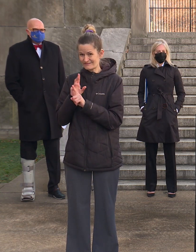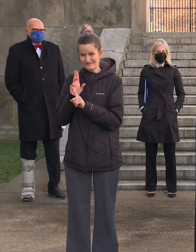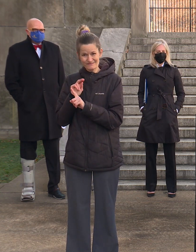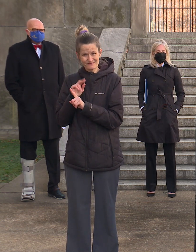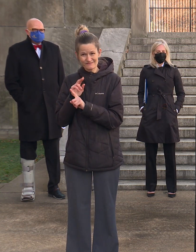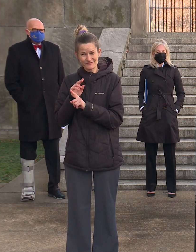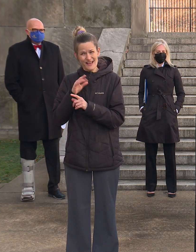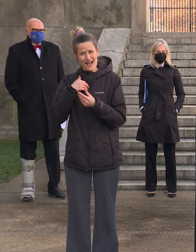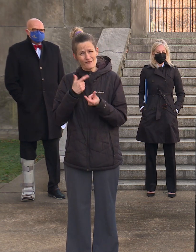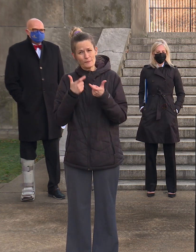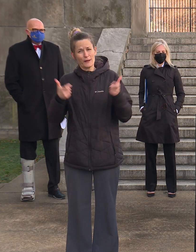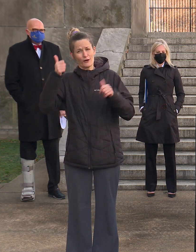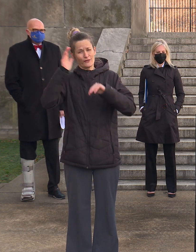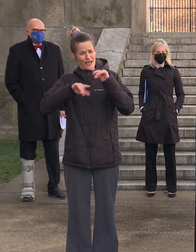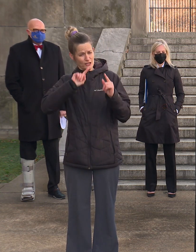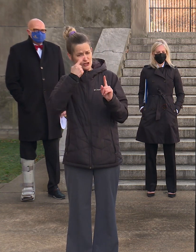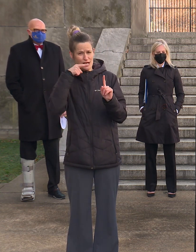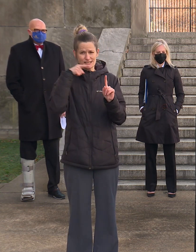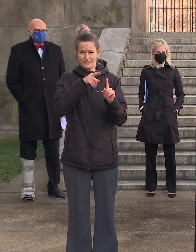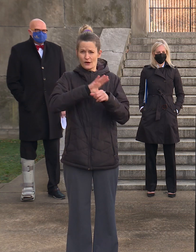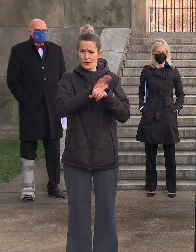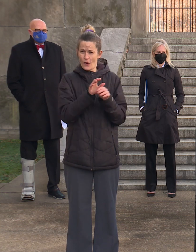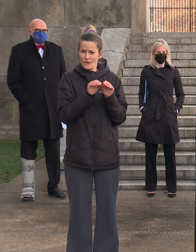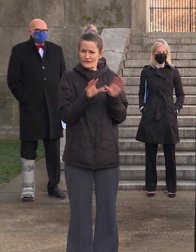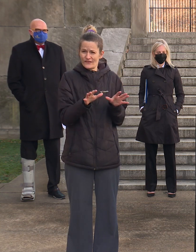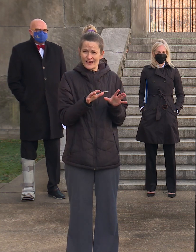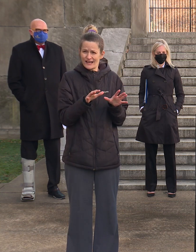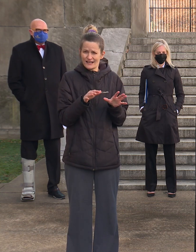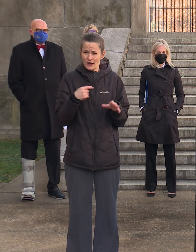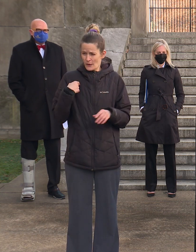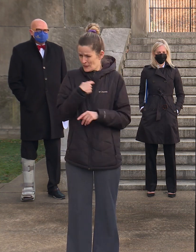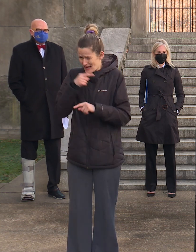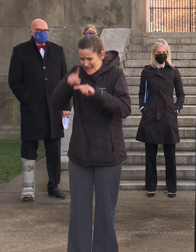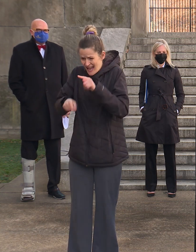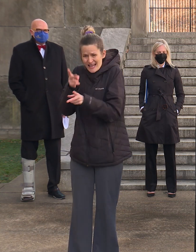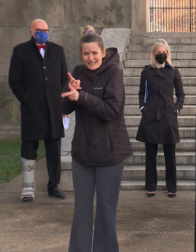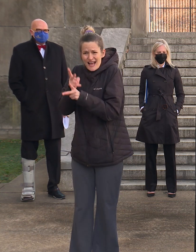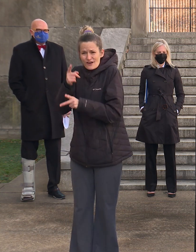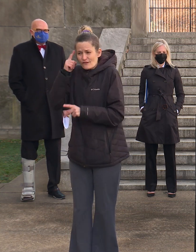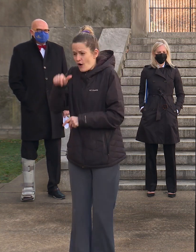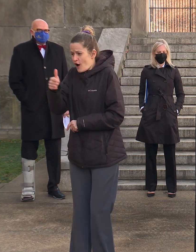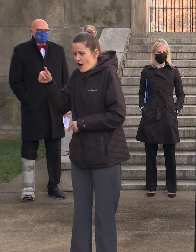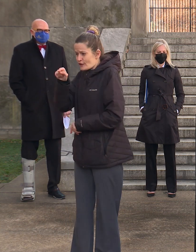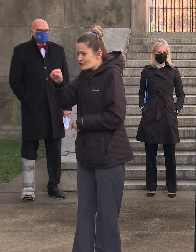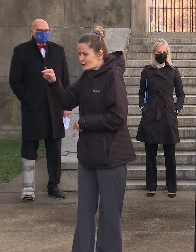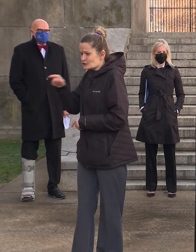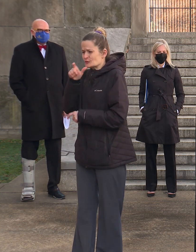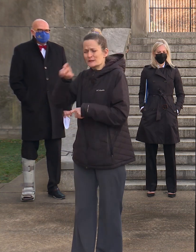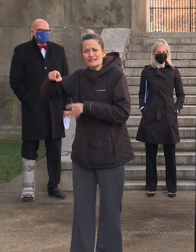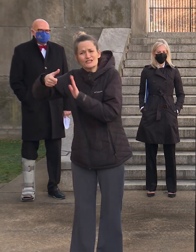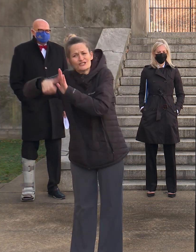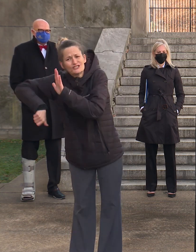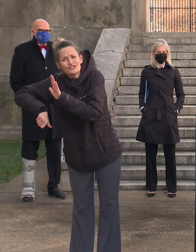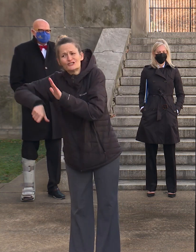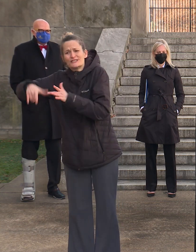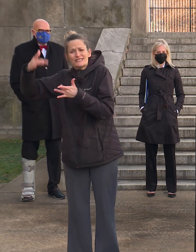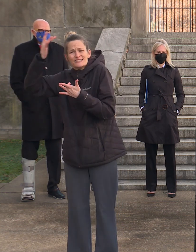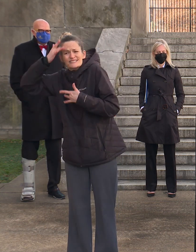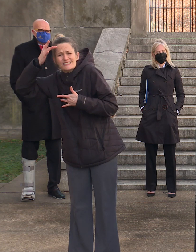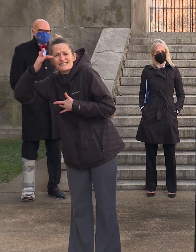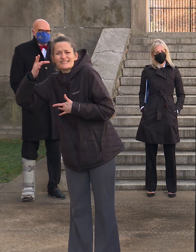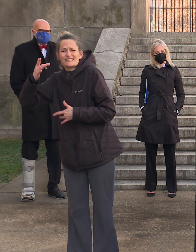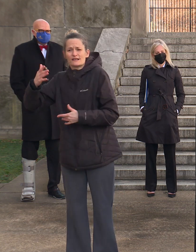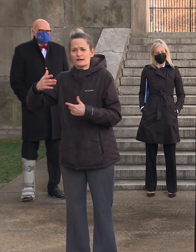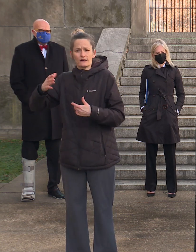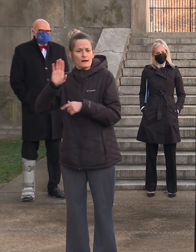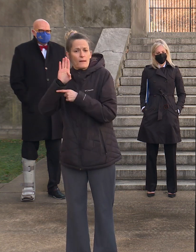limiting our ability to care for many other illnesses and surgical problems too, from broken bones to asthma to